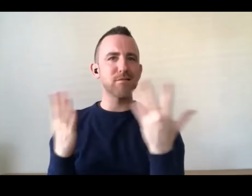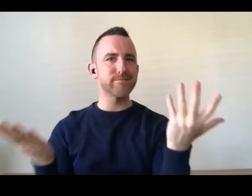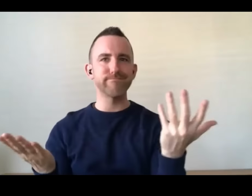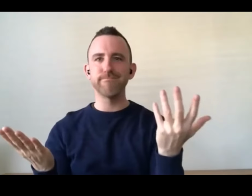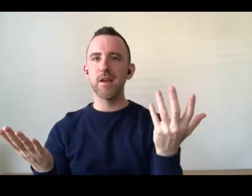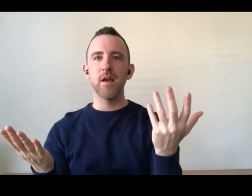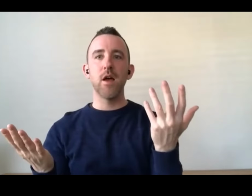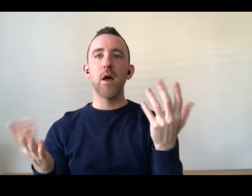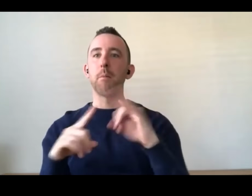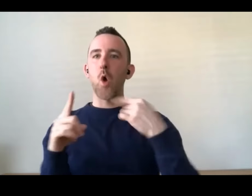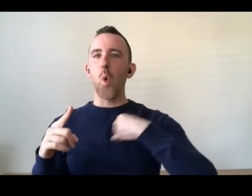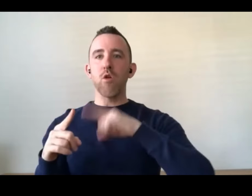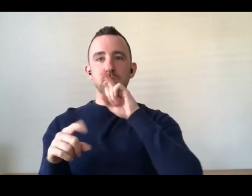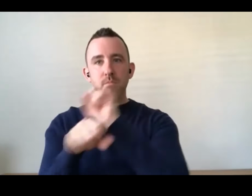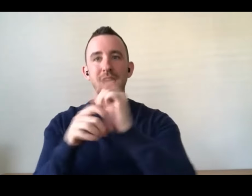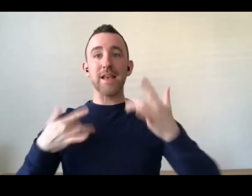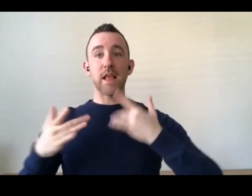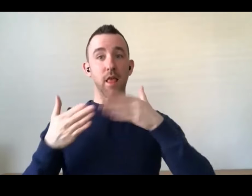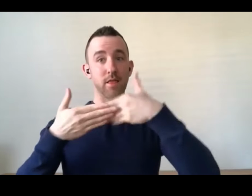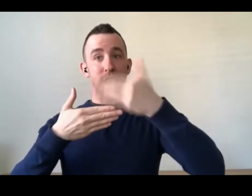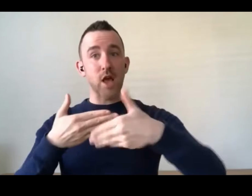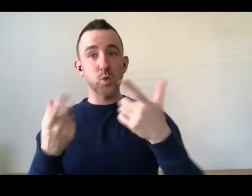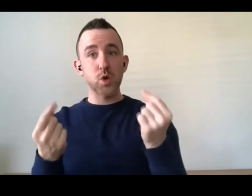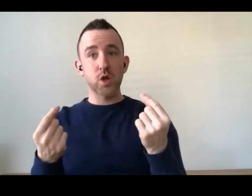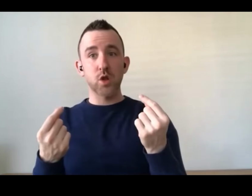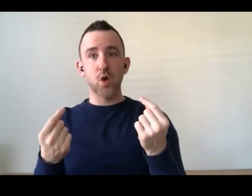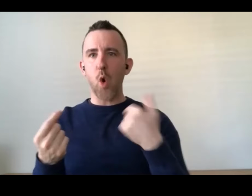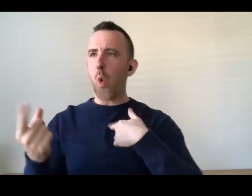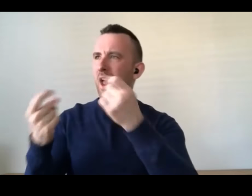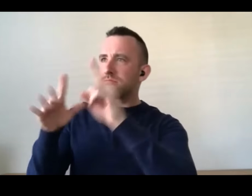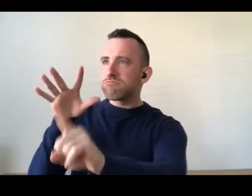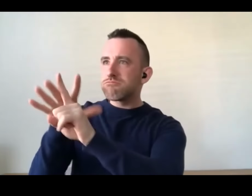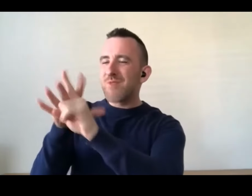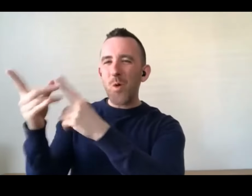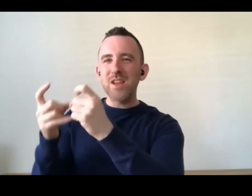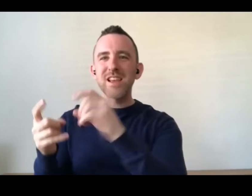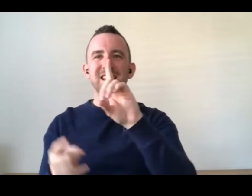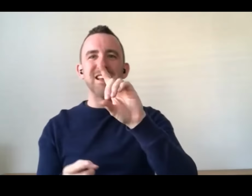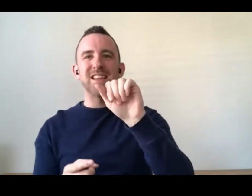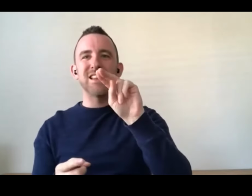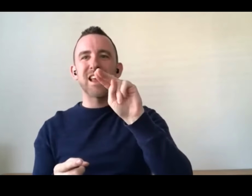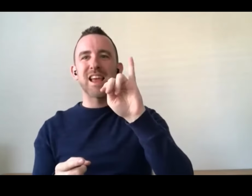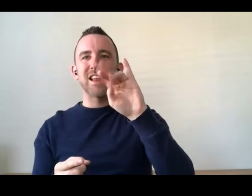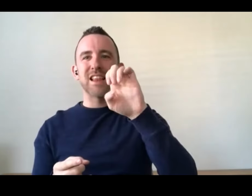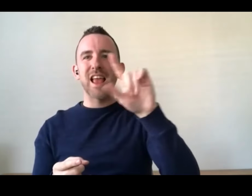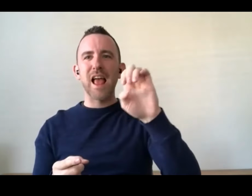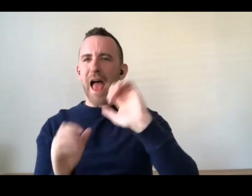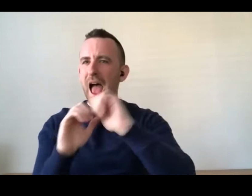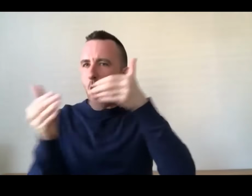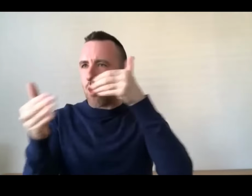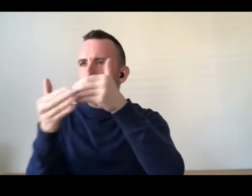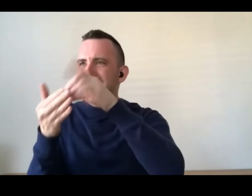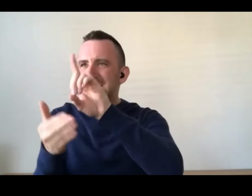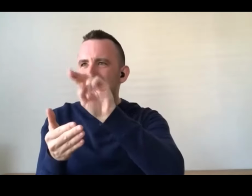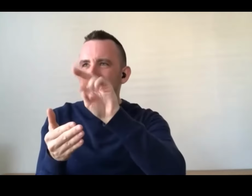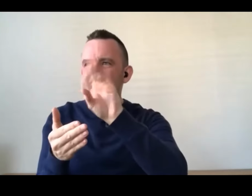just so excited. The next thing you're going to do, oh, we've got some questions here too. Danielle, how close to D&D is this